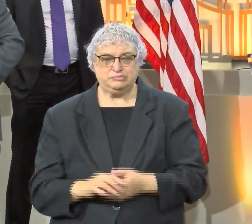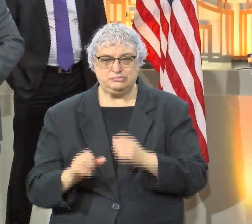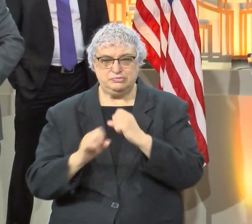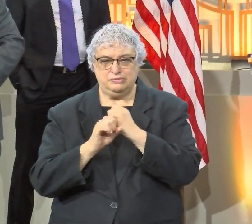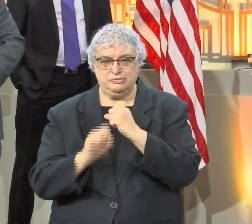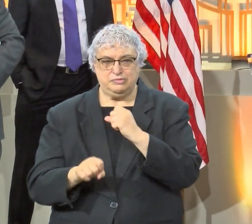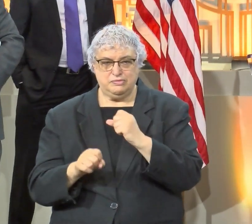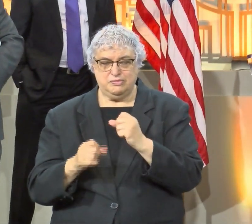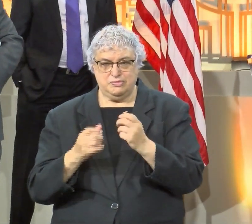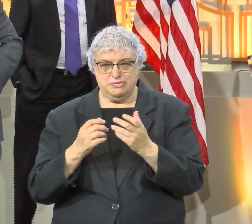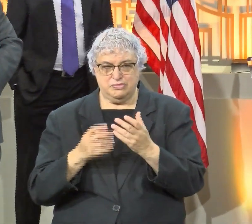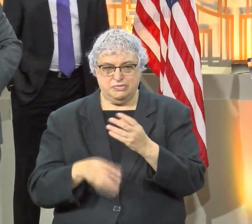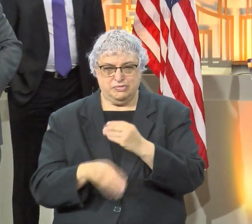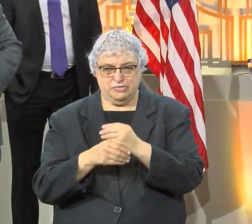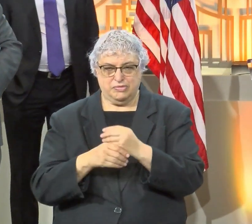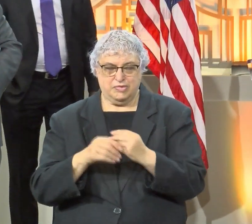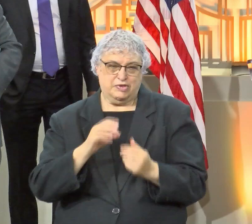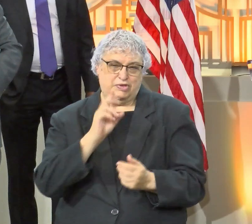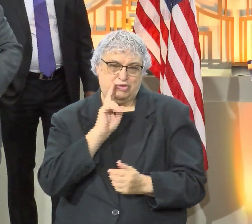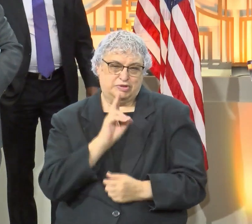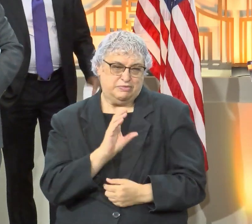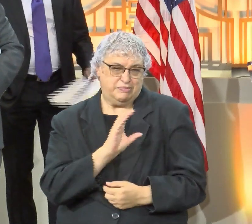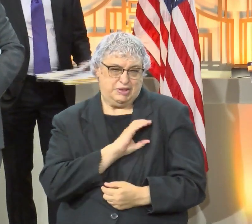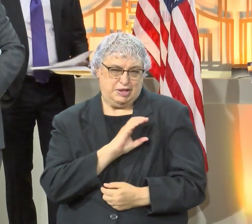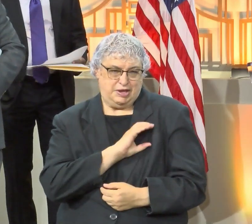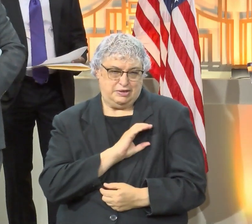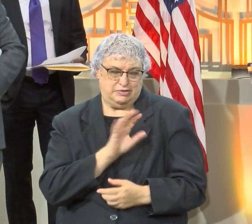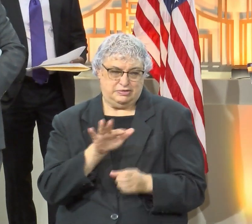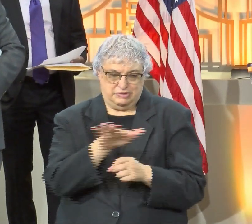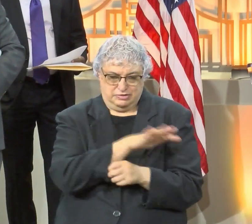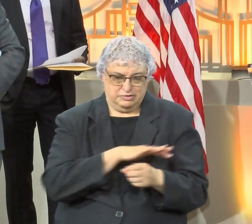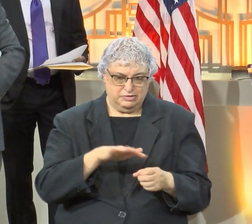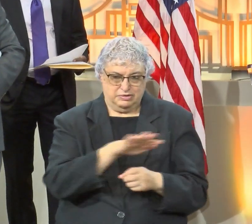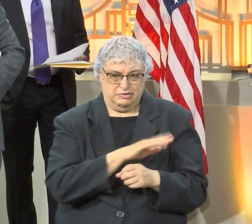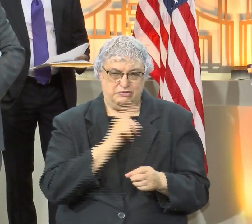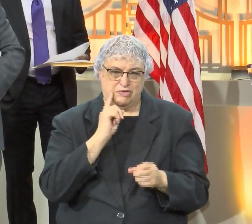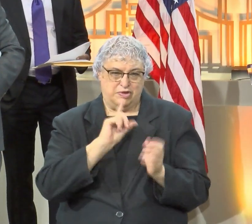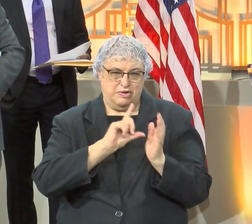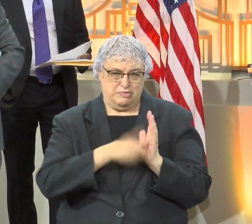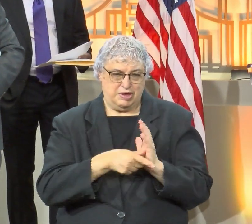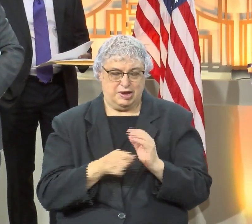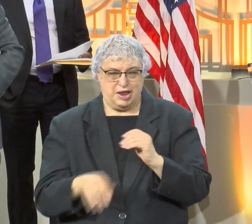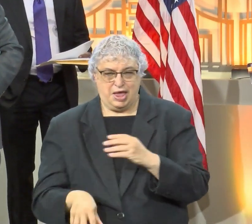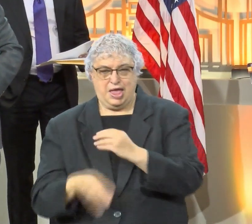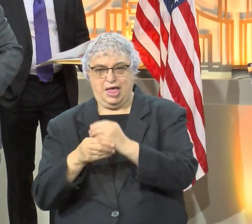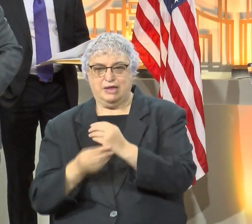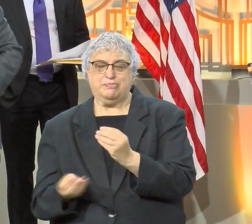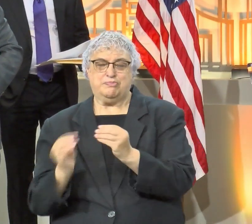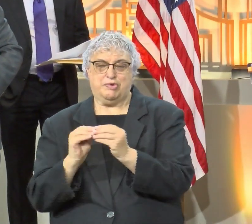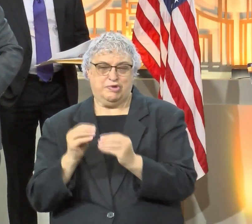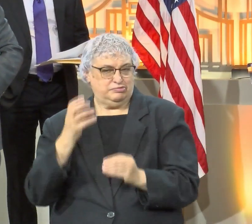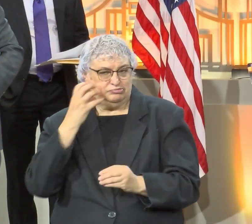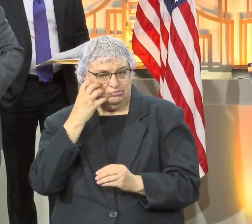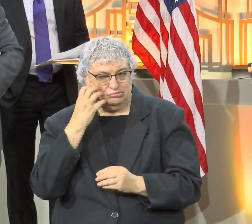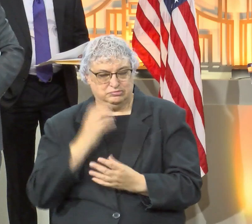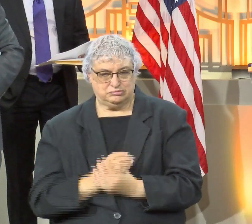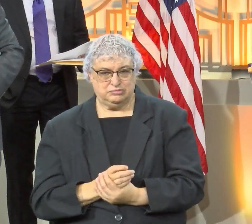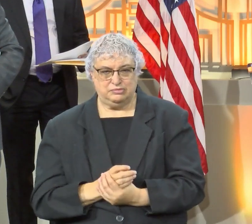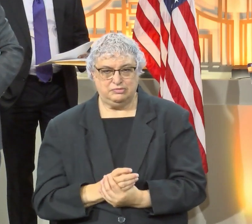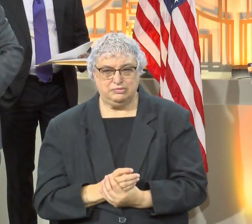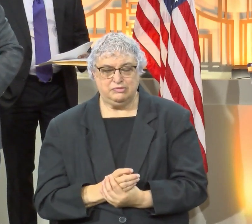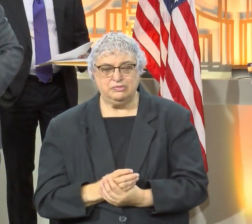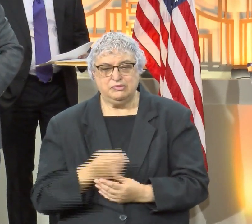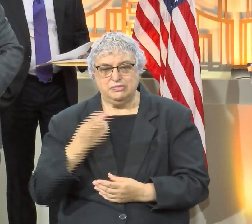response building on the work that HPD has been doing in this arena for quite some time. And we also know that sometimes